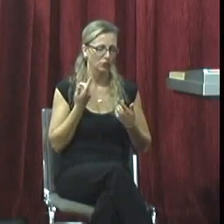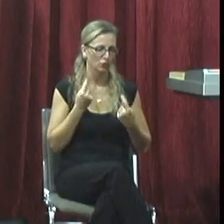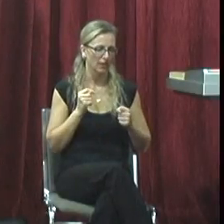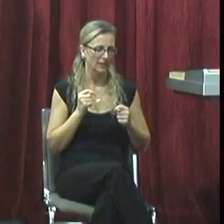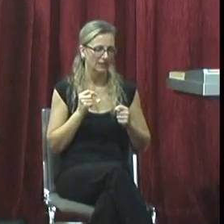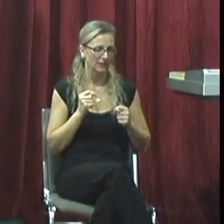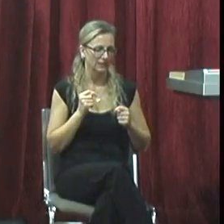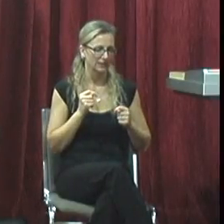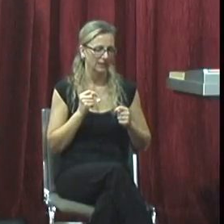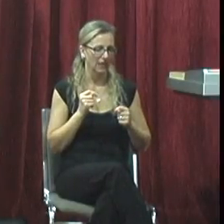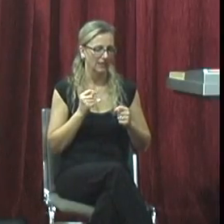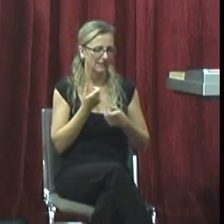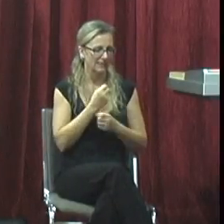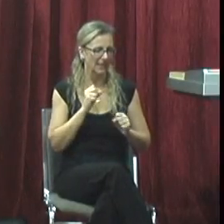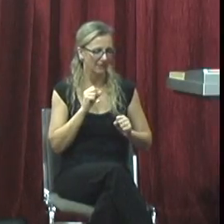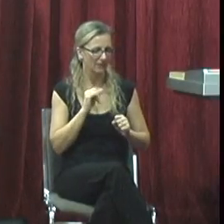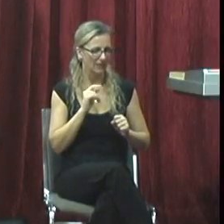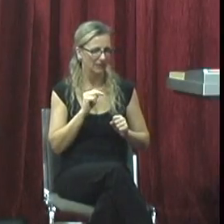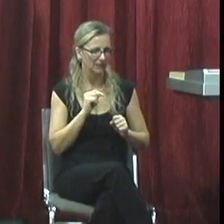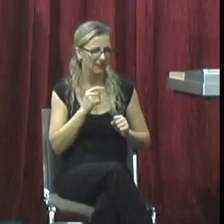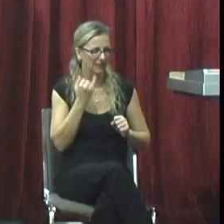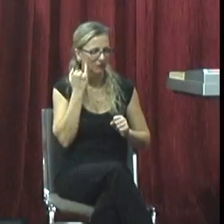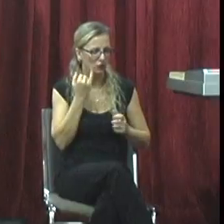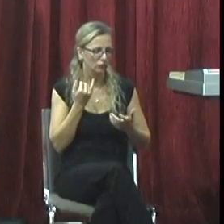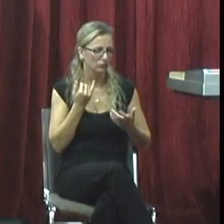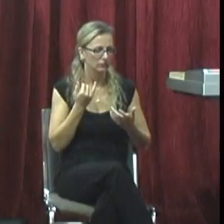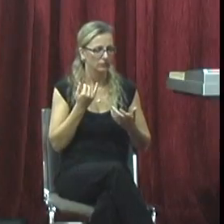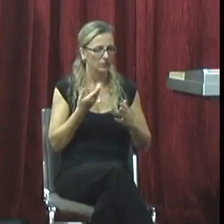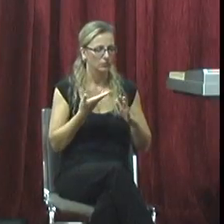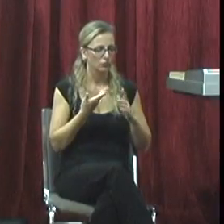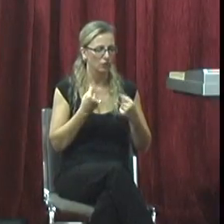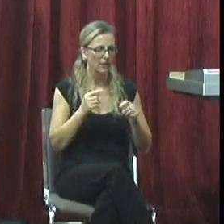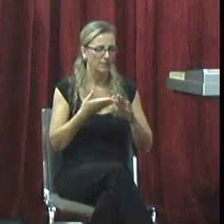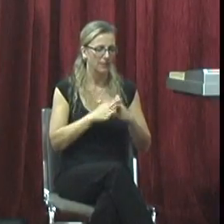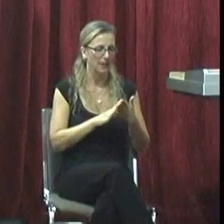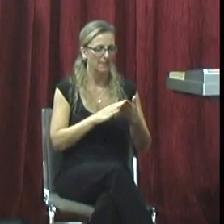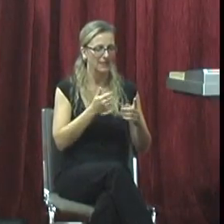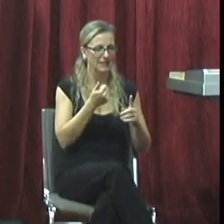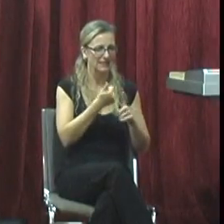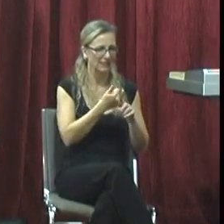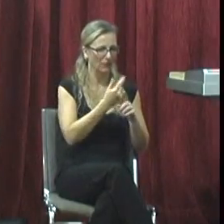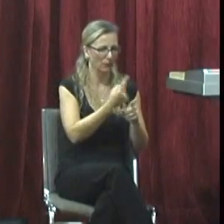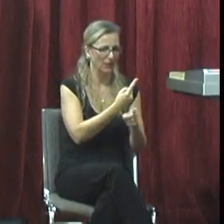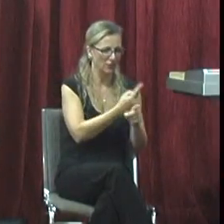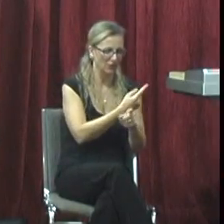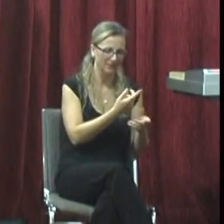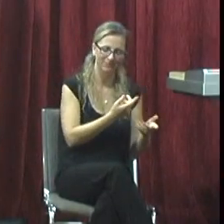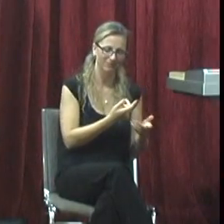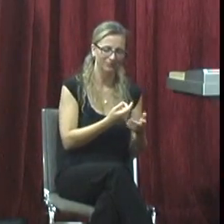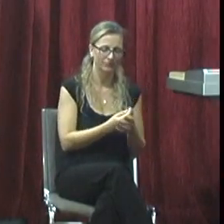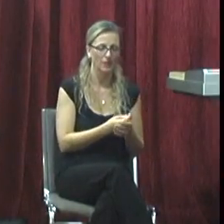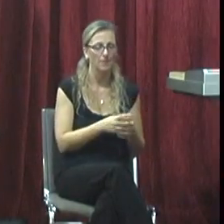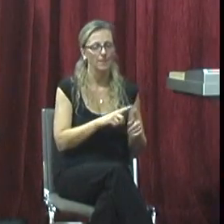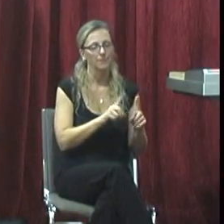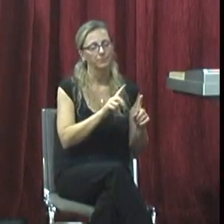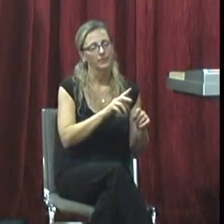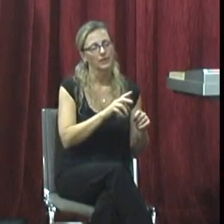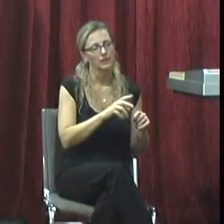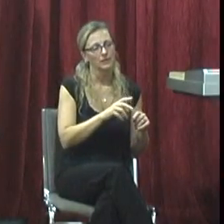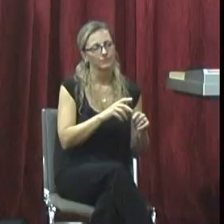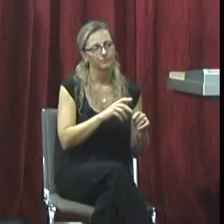It's called self-righteousness if you think you can save your own life. But the second part of the statement is what we really need to focus on